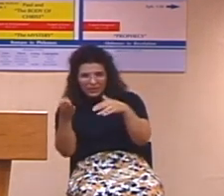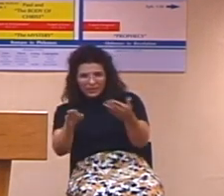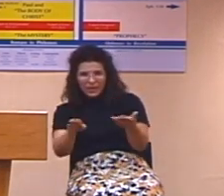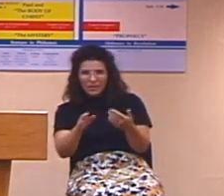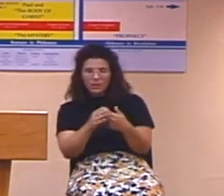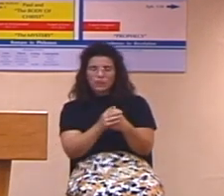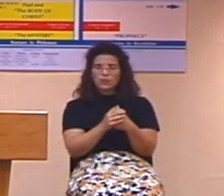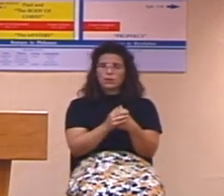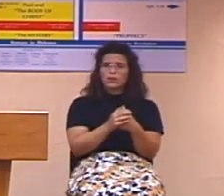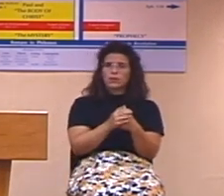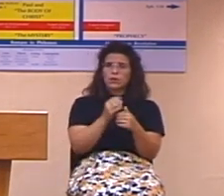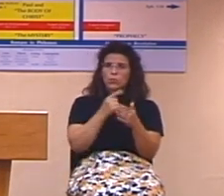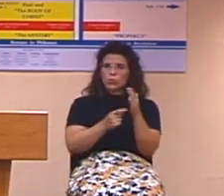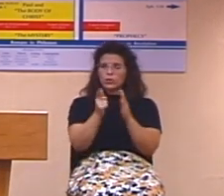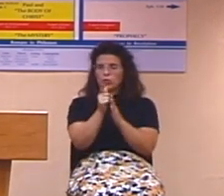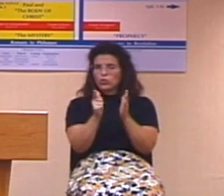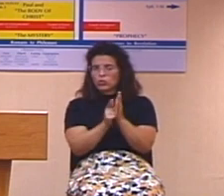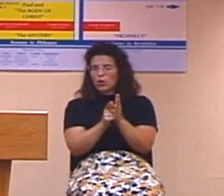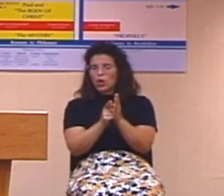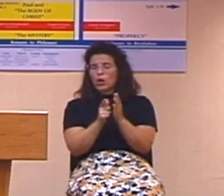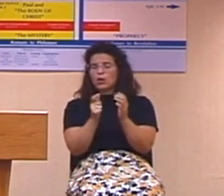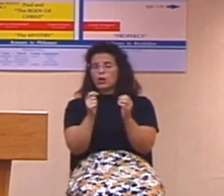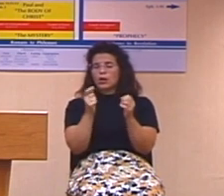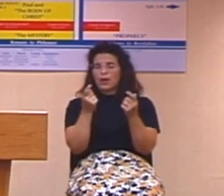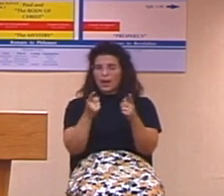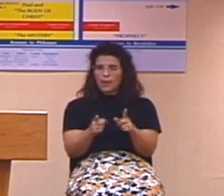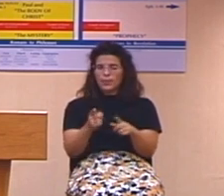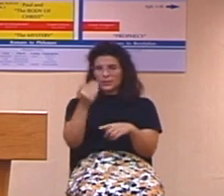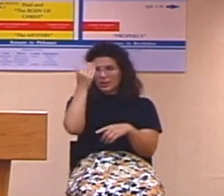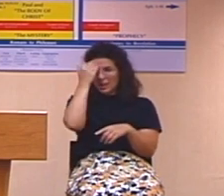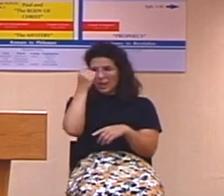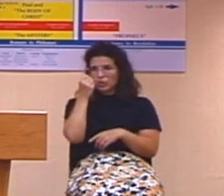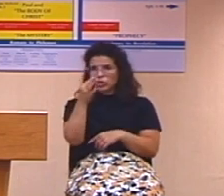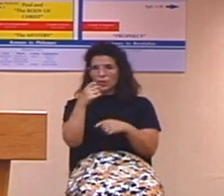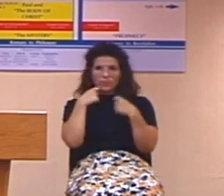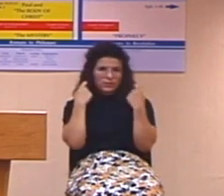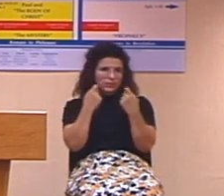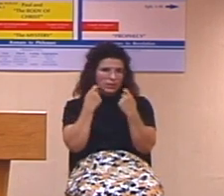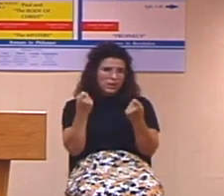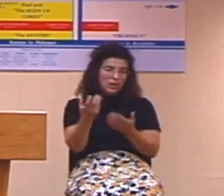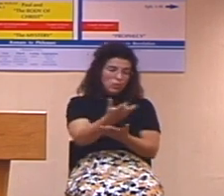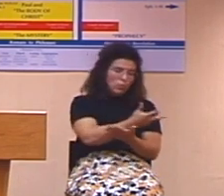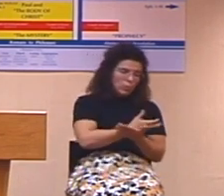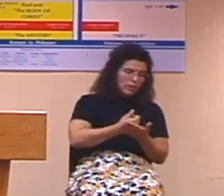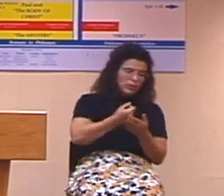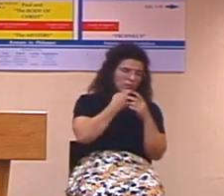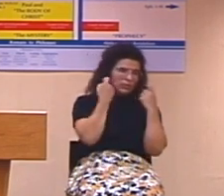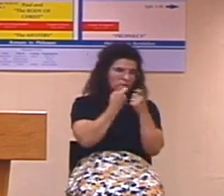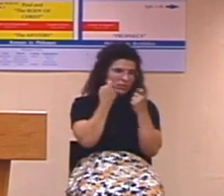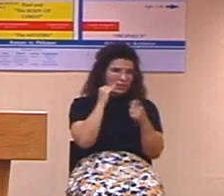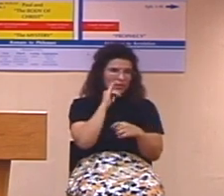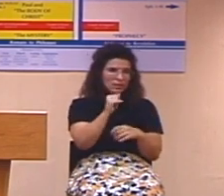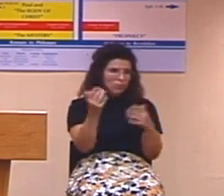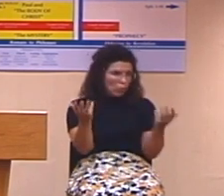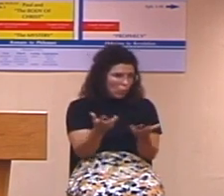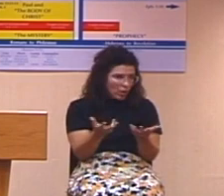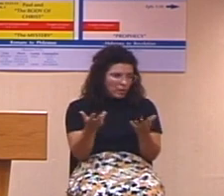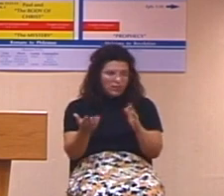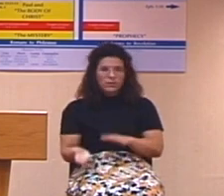By the way, with the law comes the knowledge of what? Sin. And the wages of sin is death.